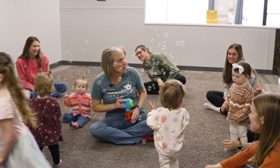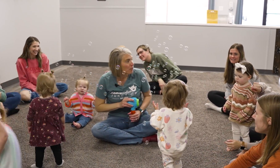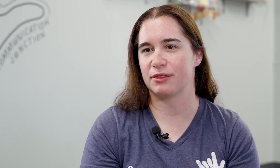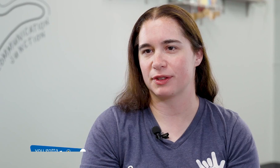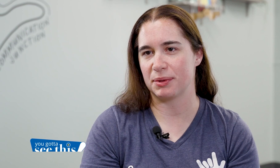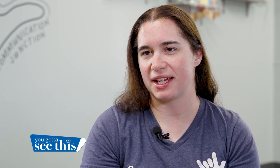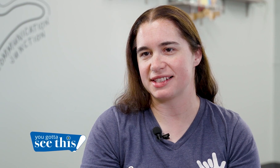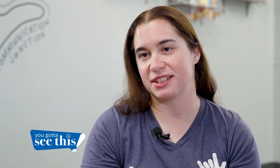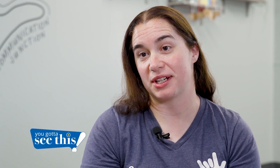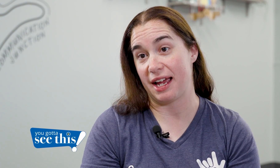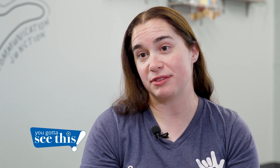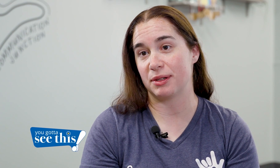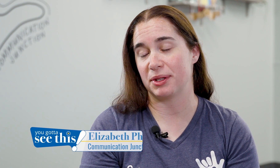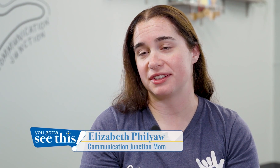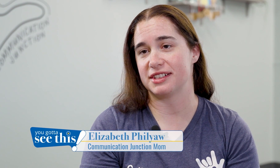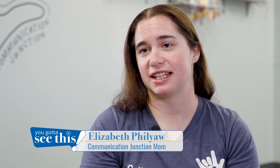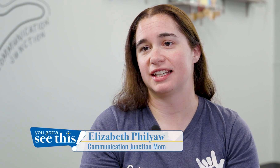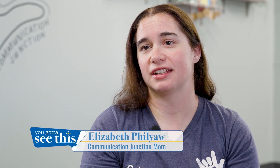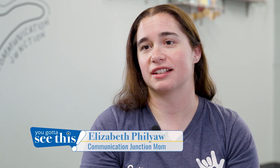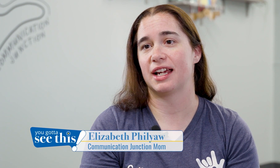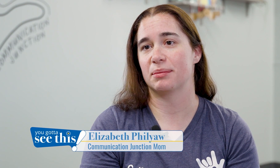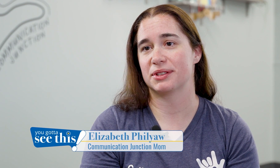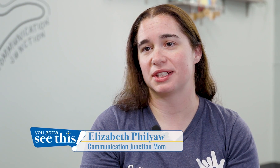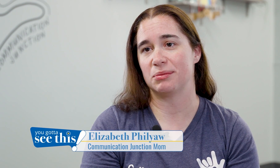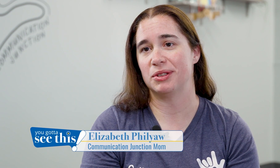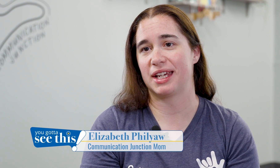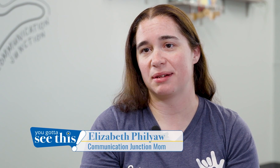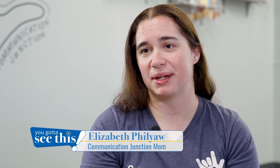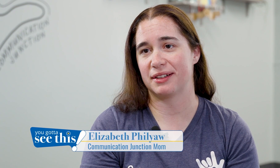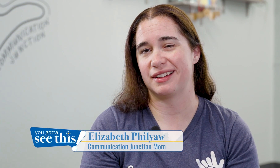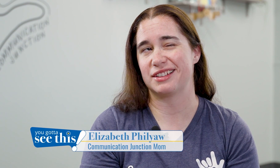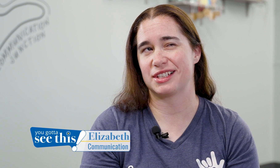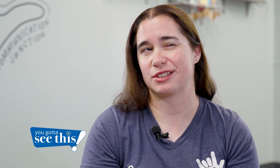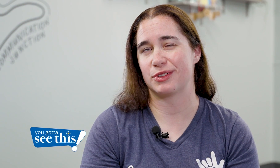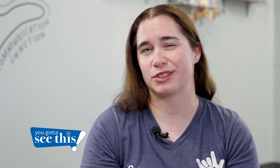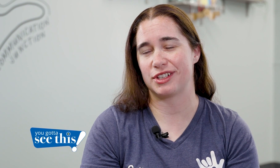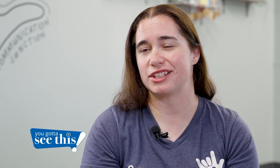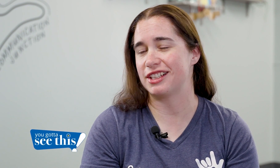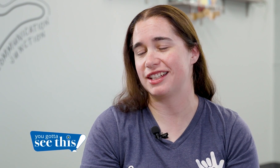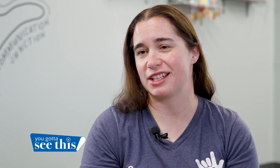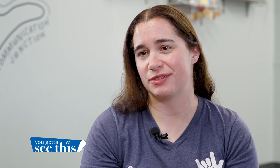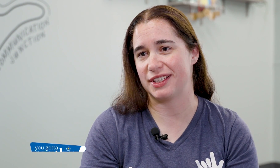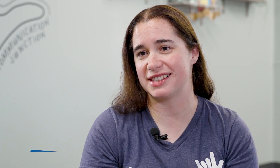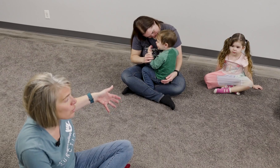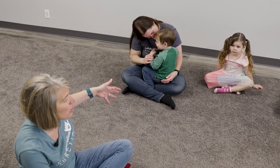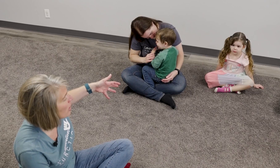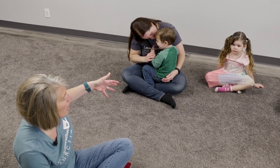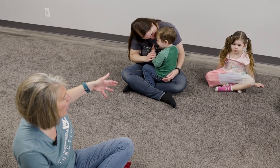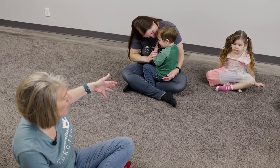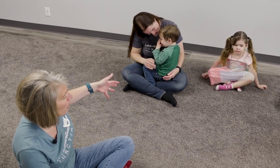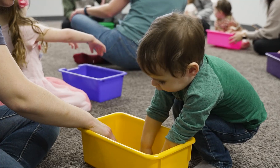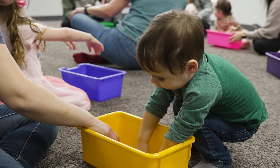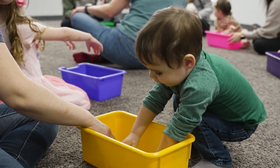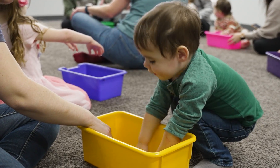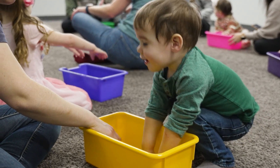like verbalizing or have trouble understanding, they're able to communicate better and there's less frustration and less fits. So as a mom, I really like